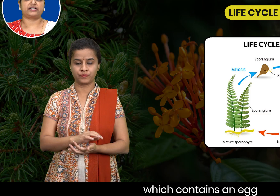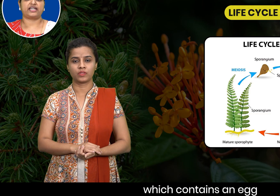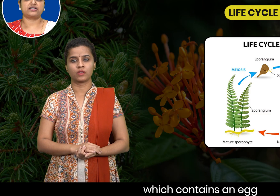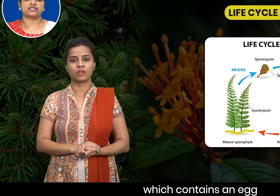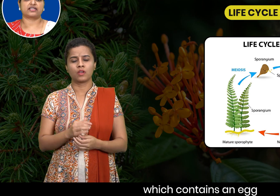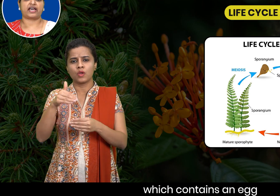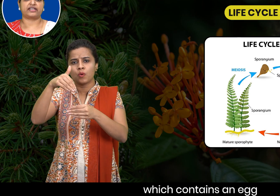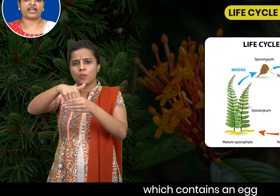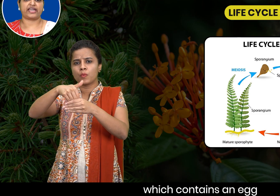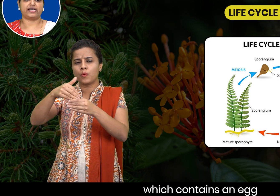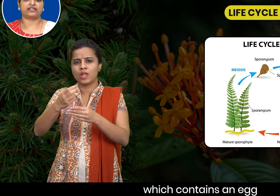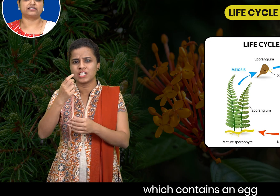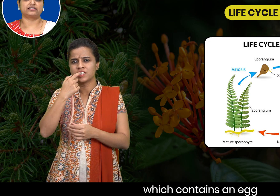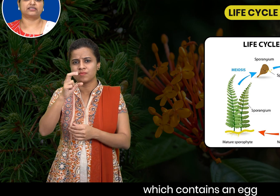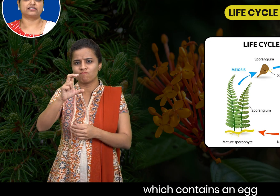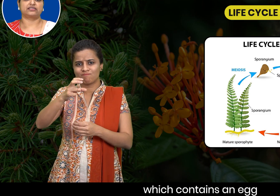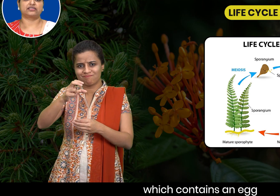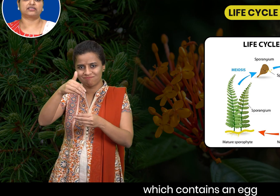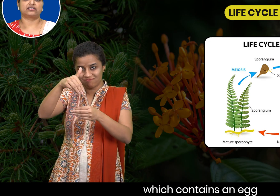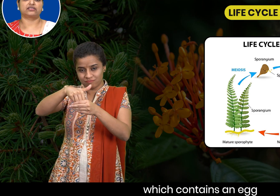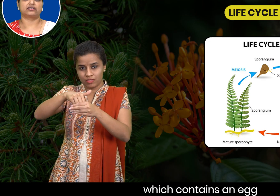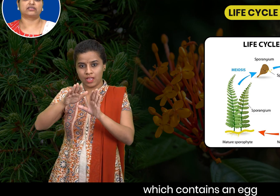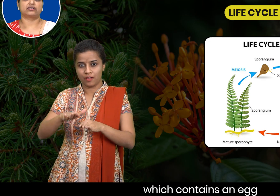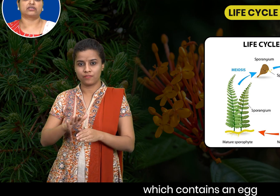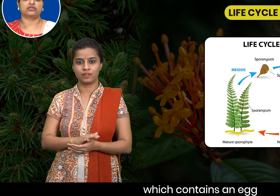which contains an egg